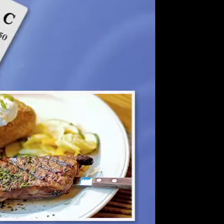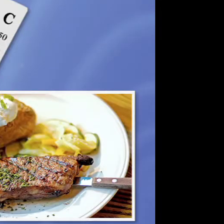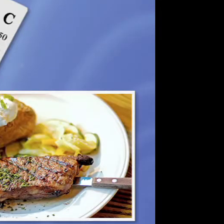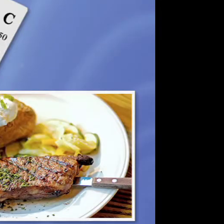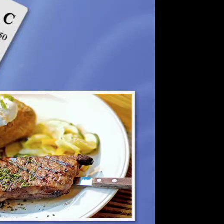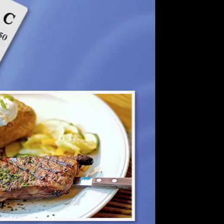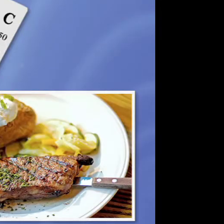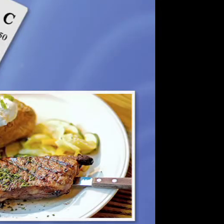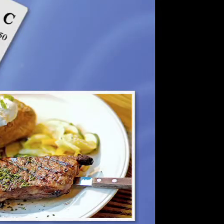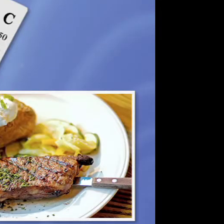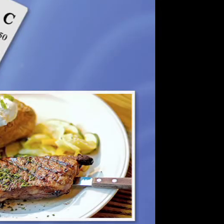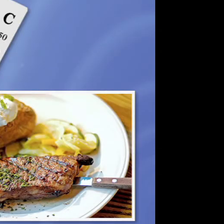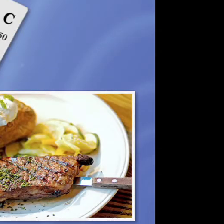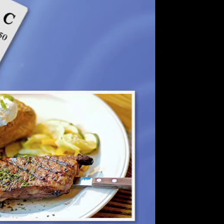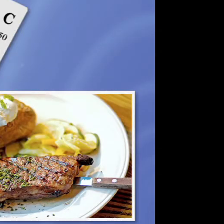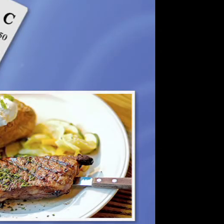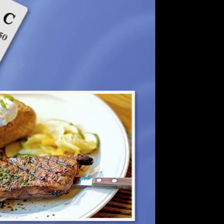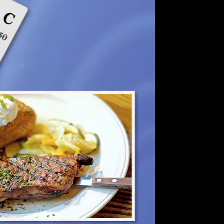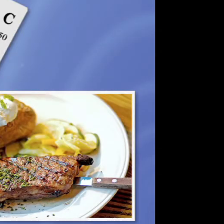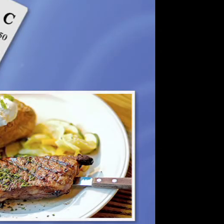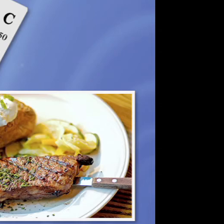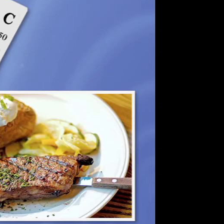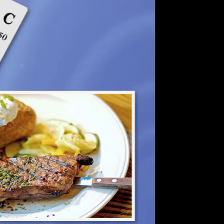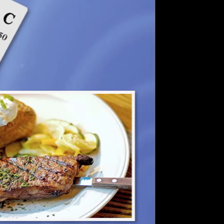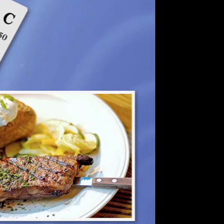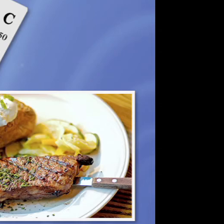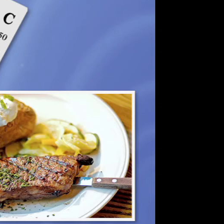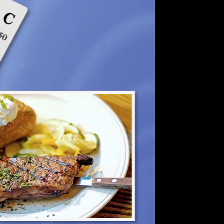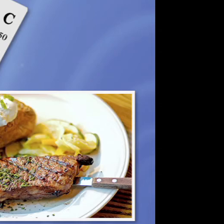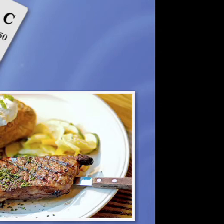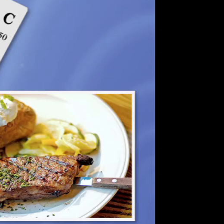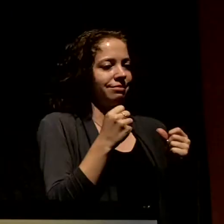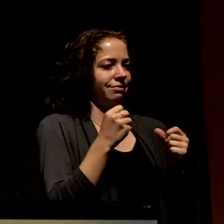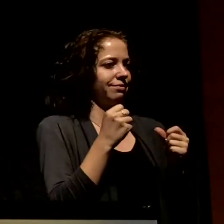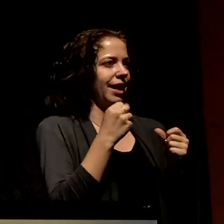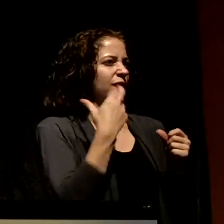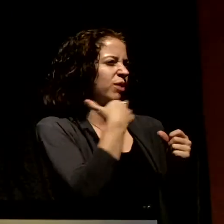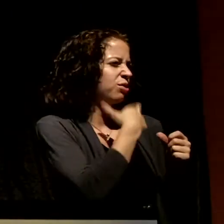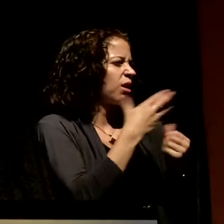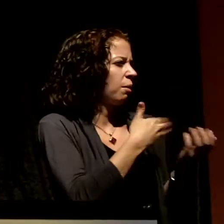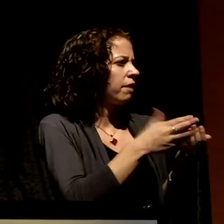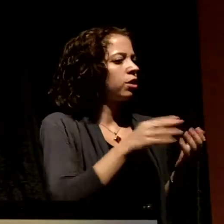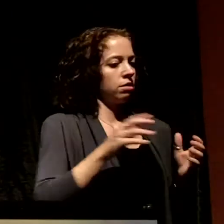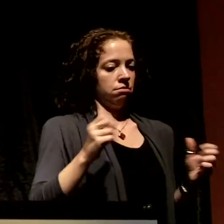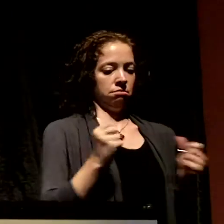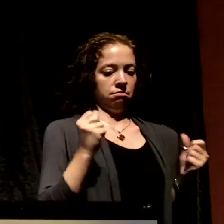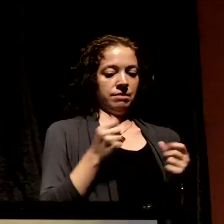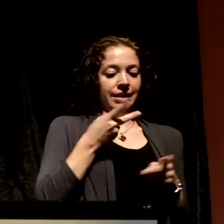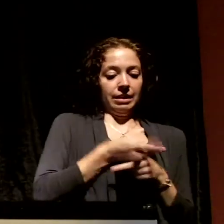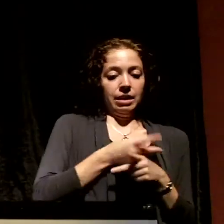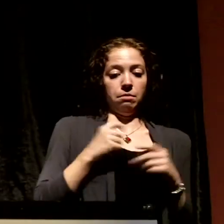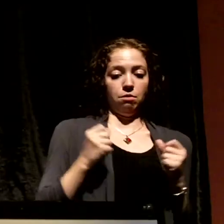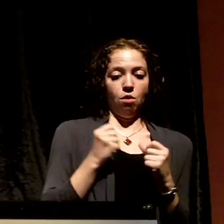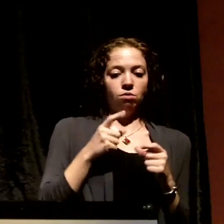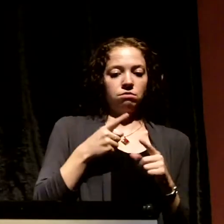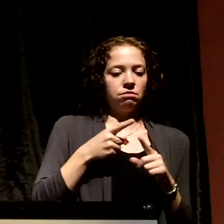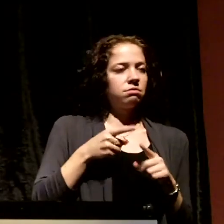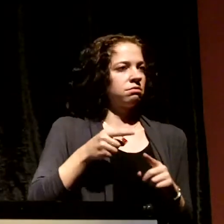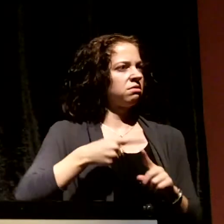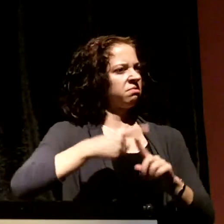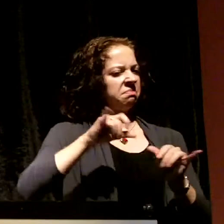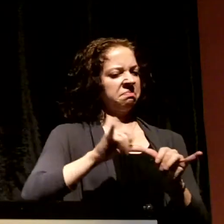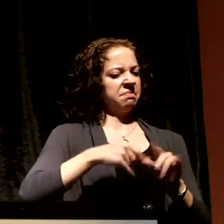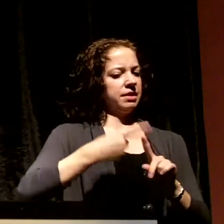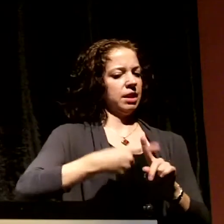cold chain to keep your meat at a safe temperature from the processing plant all the way to your table. But what's